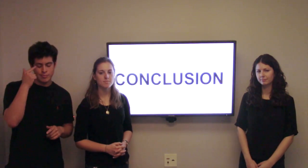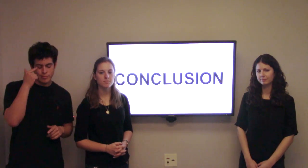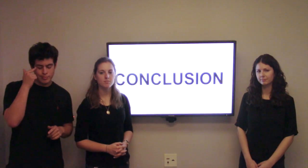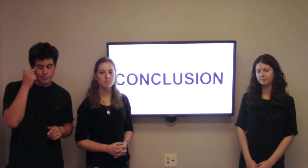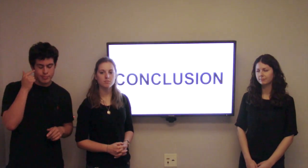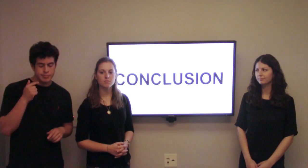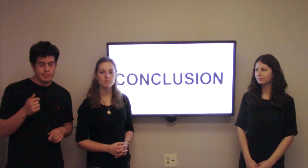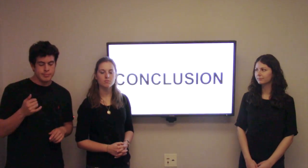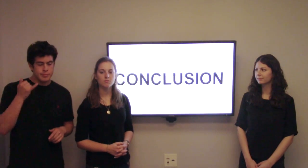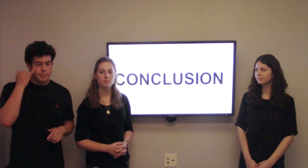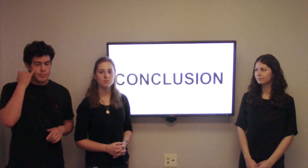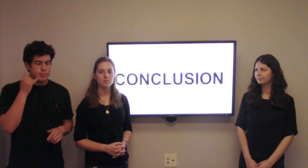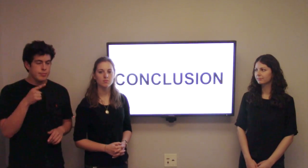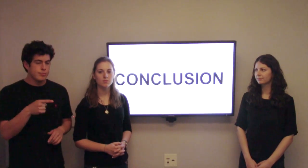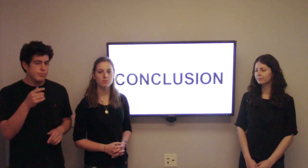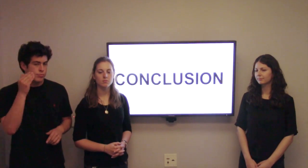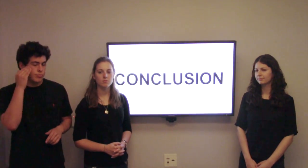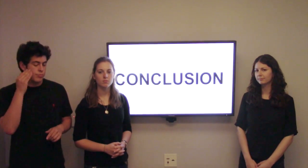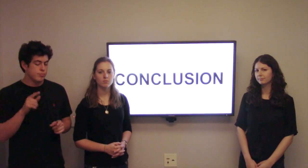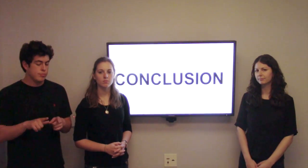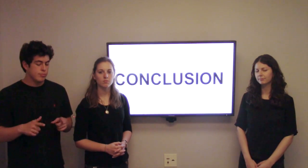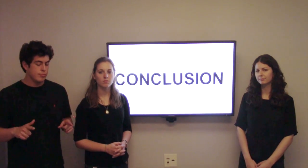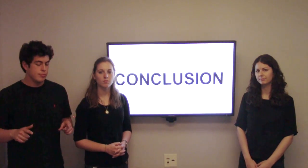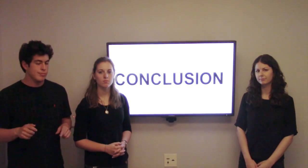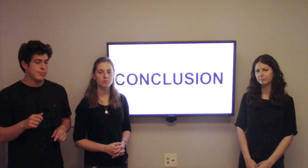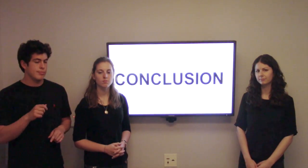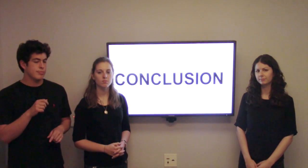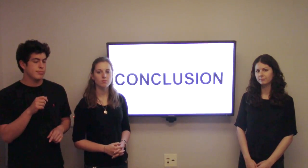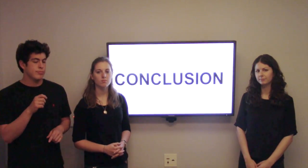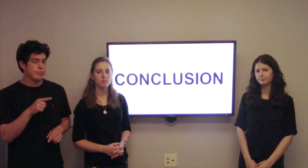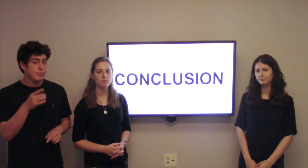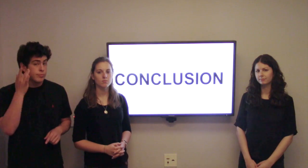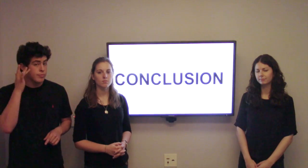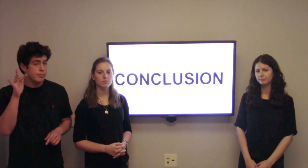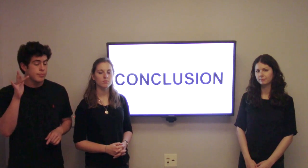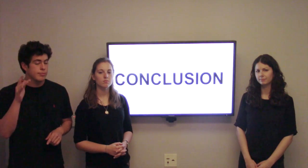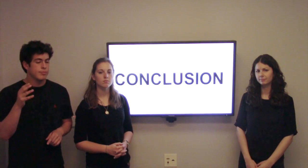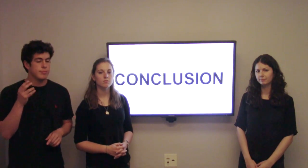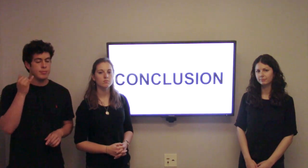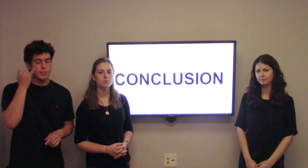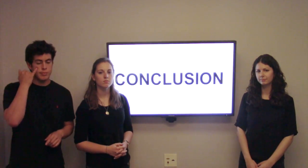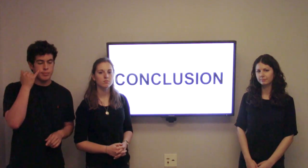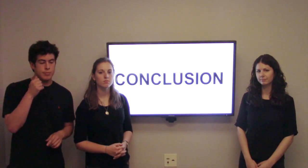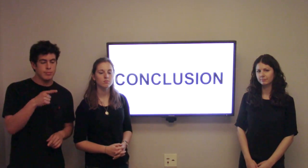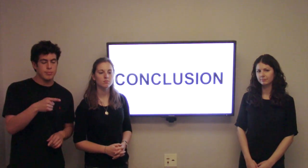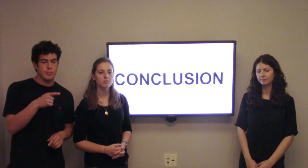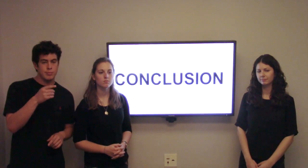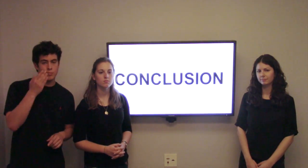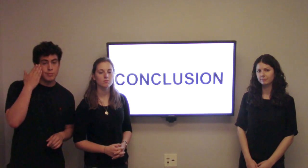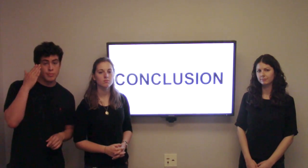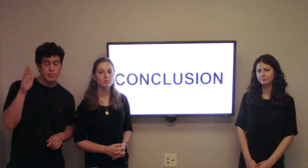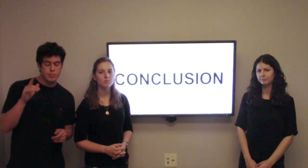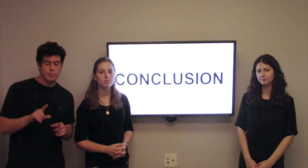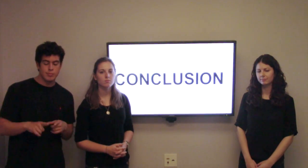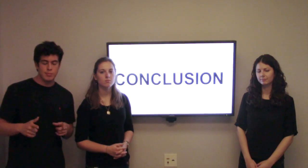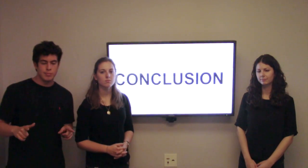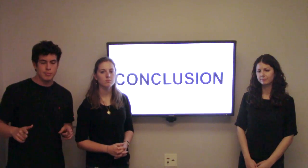People usually think that if you're smart, you know a language. If you don't know a language, then people usually think